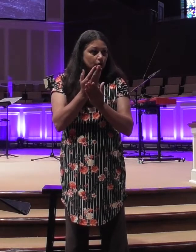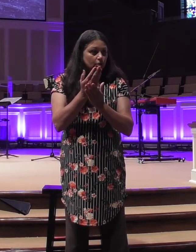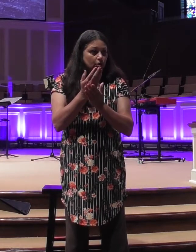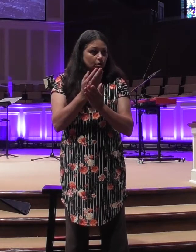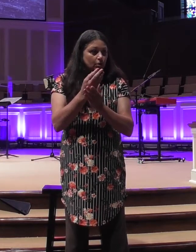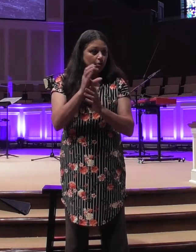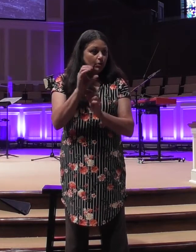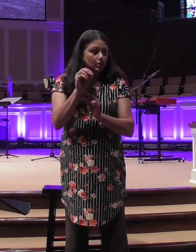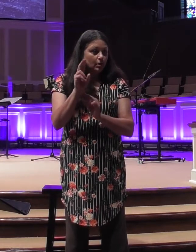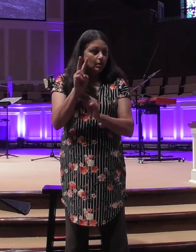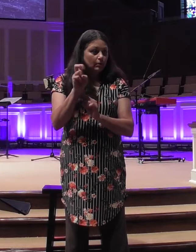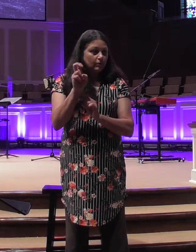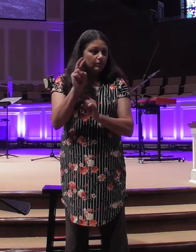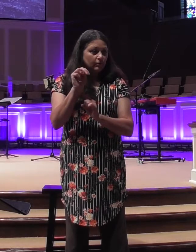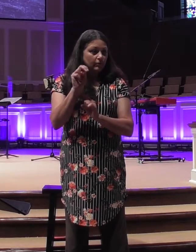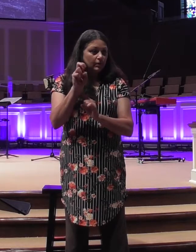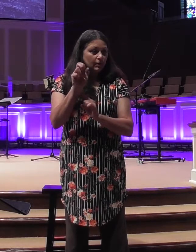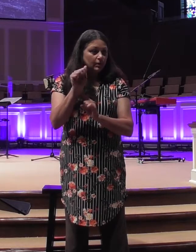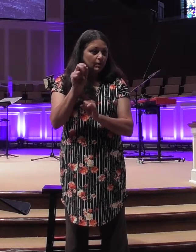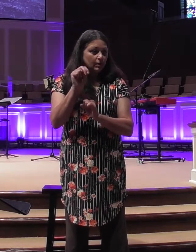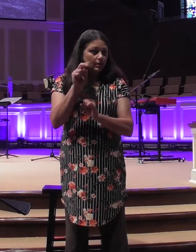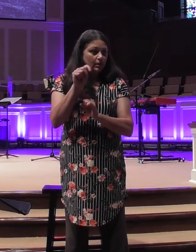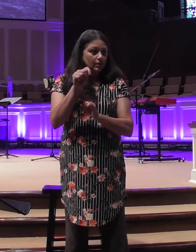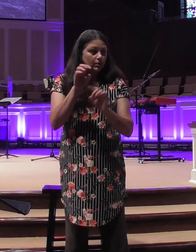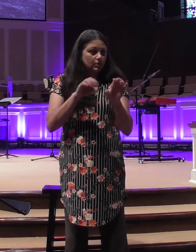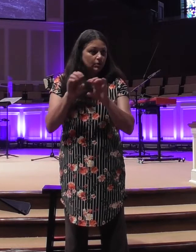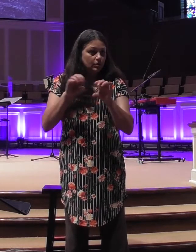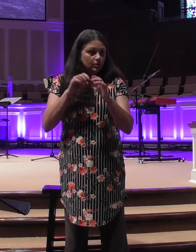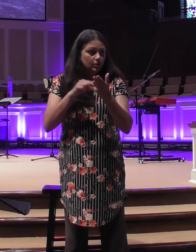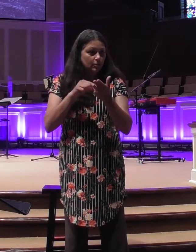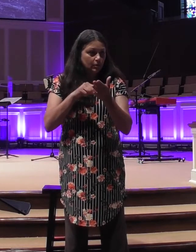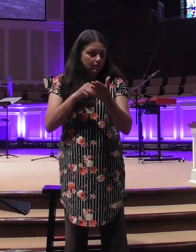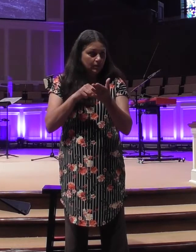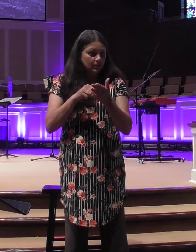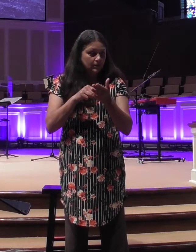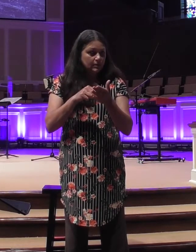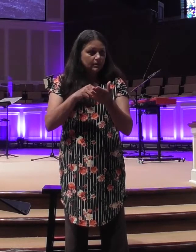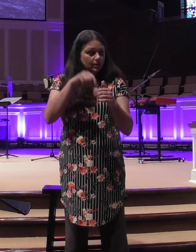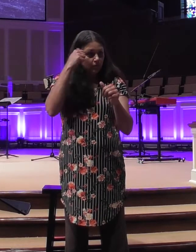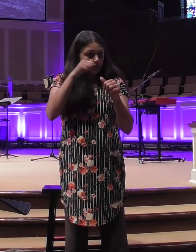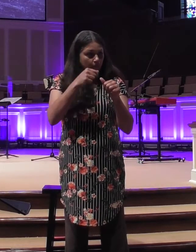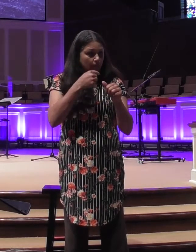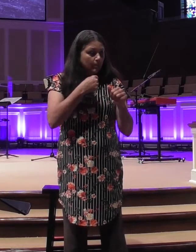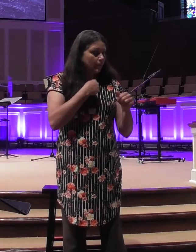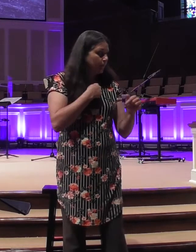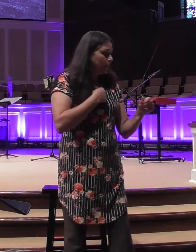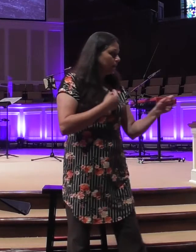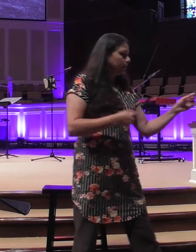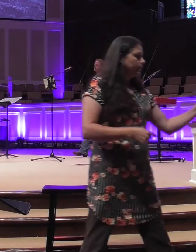this as often as you drink it in remembrance of me."